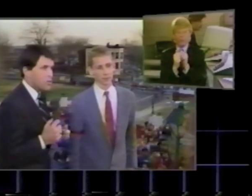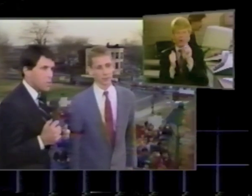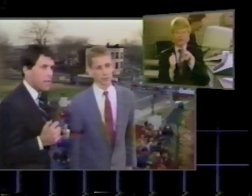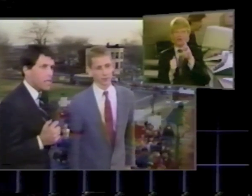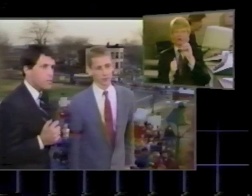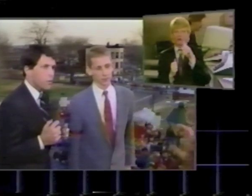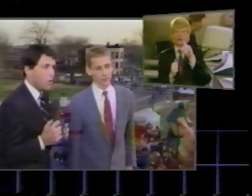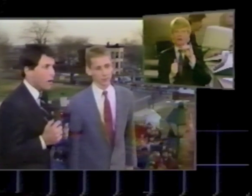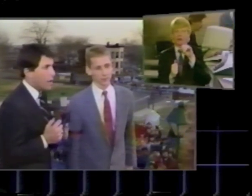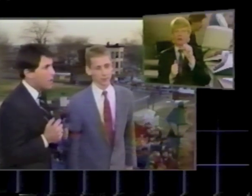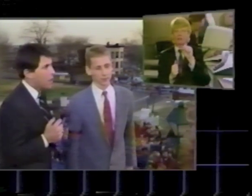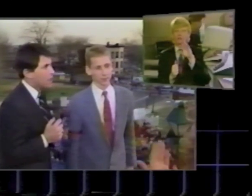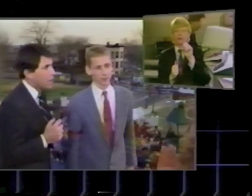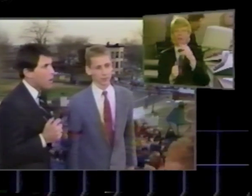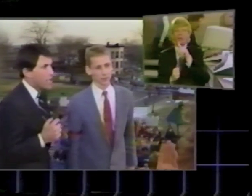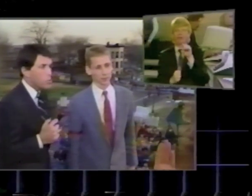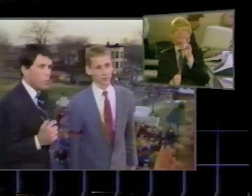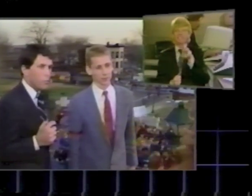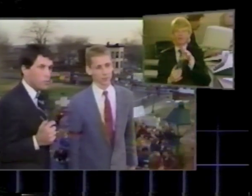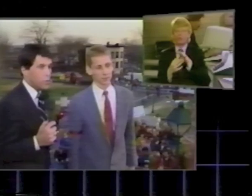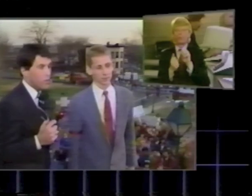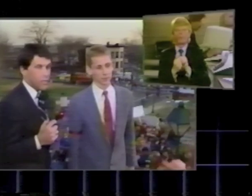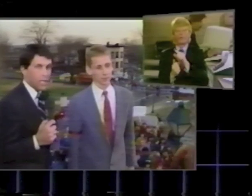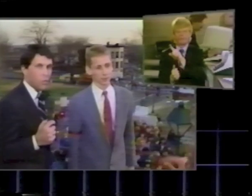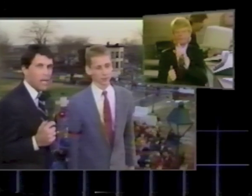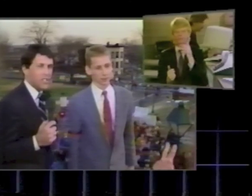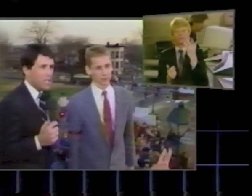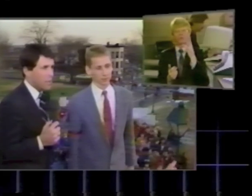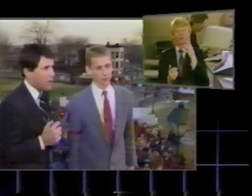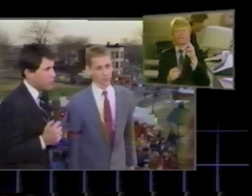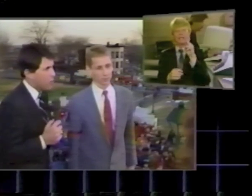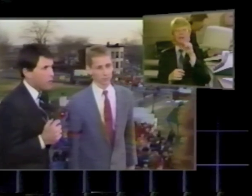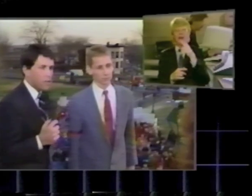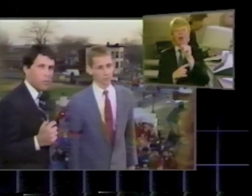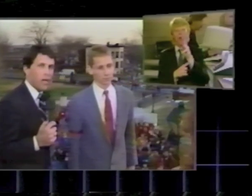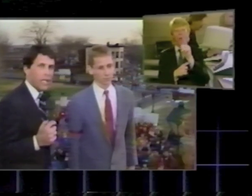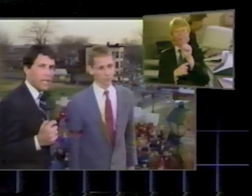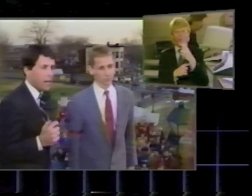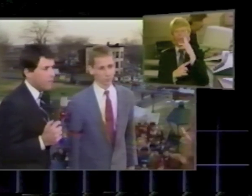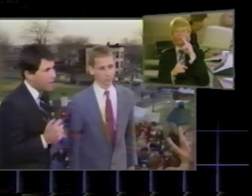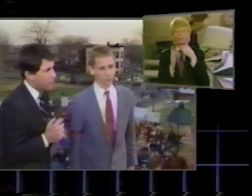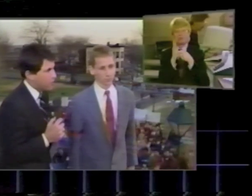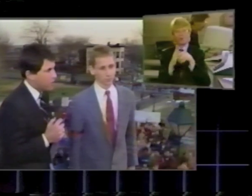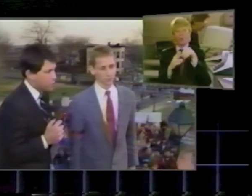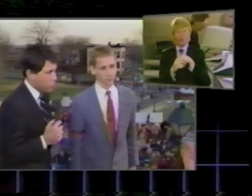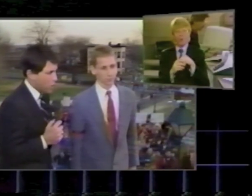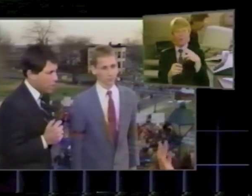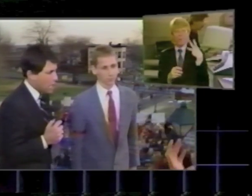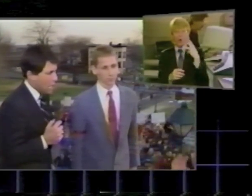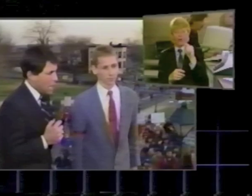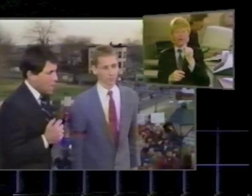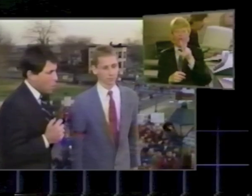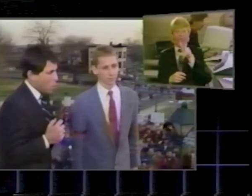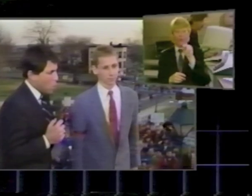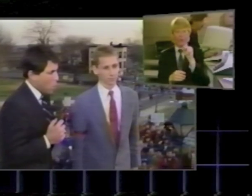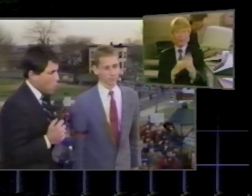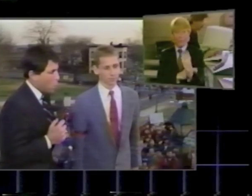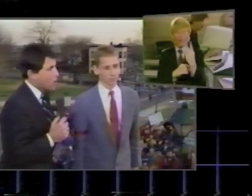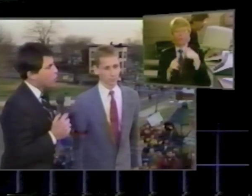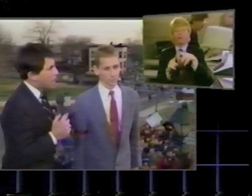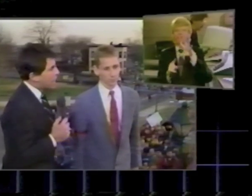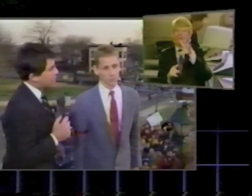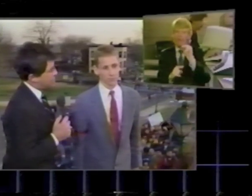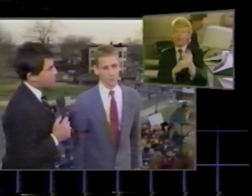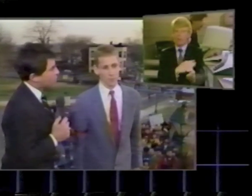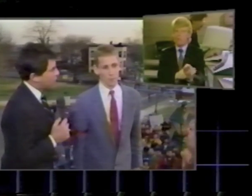Zinser for a CBS program, Night Watch, which will be seen in Washington about 3:30 in the morning and again at 5:30 this morning.